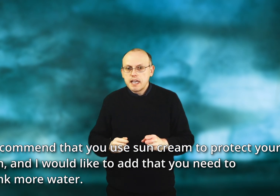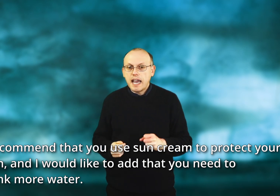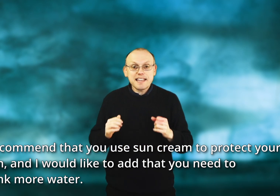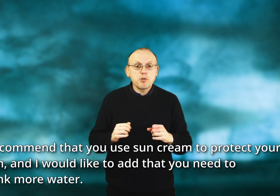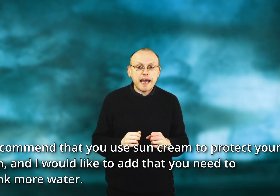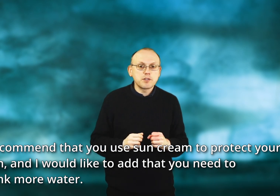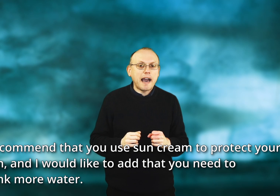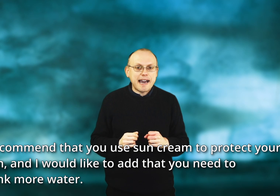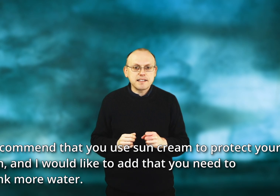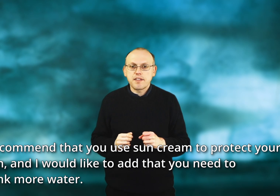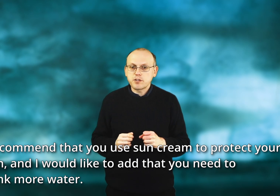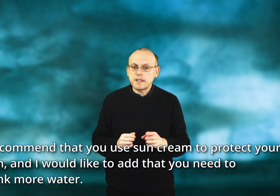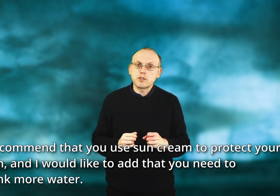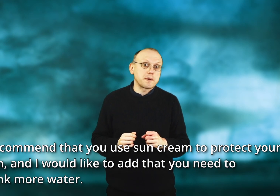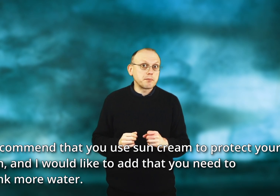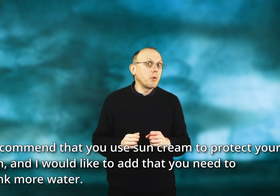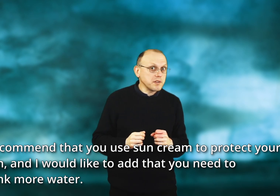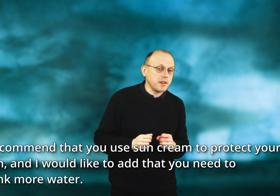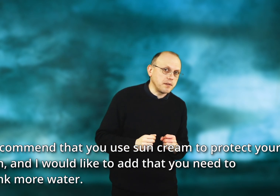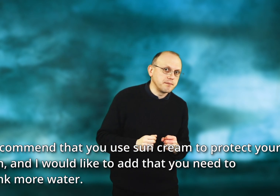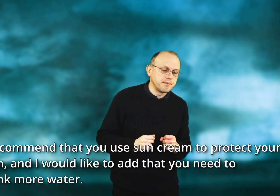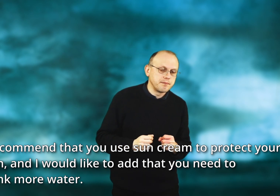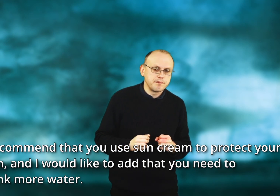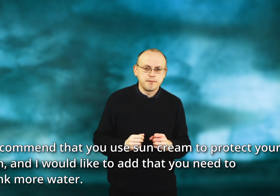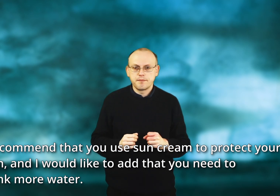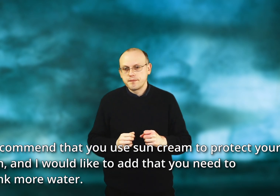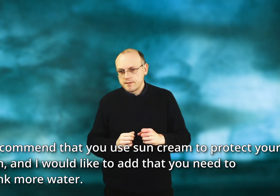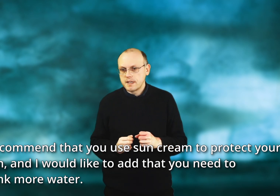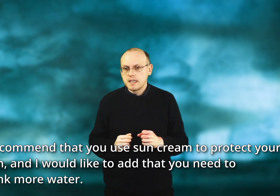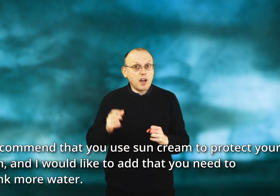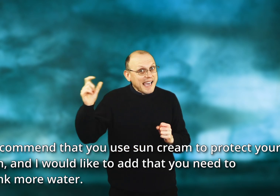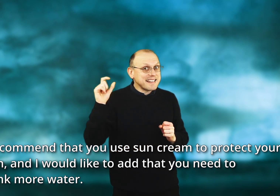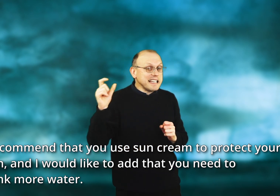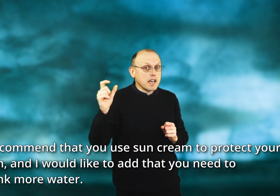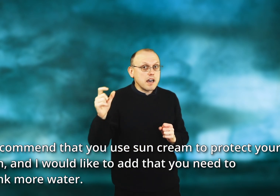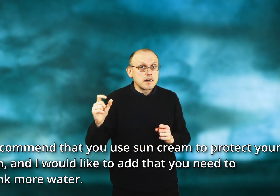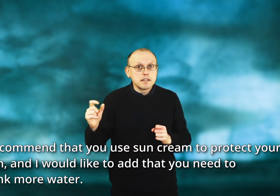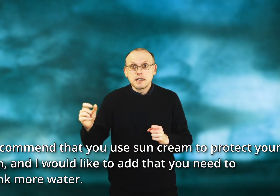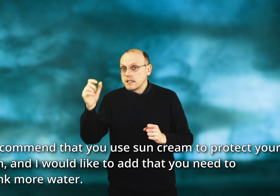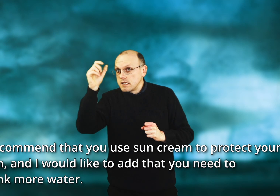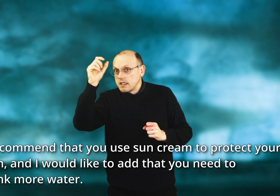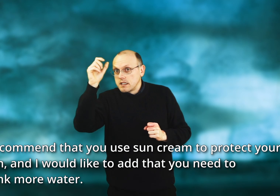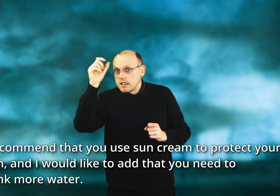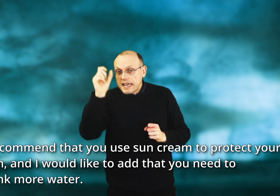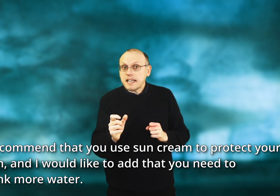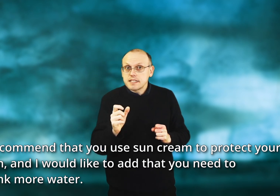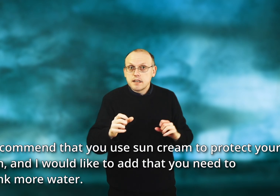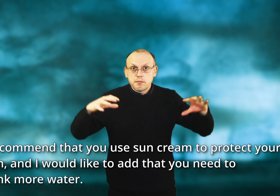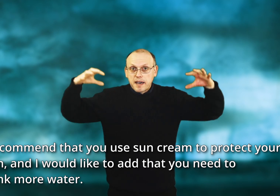And I would like to add that you need to drink more water. Now, and here links my